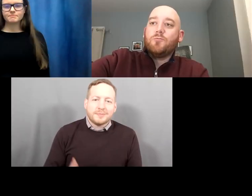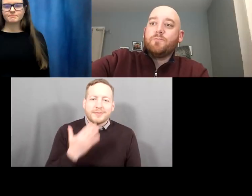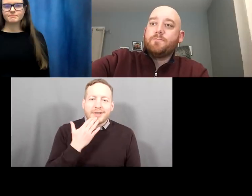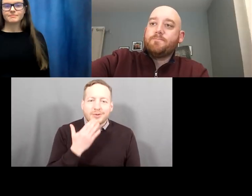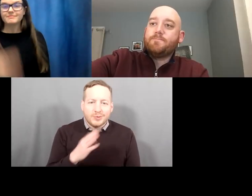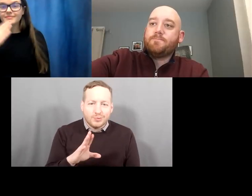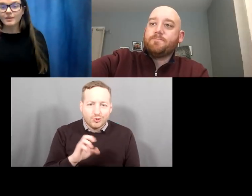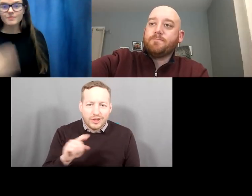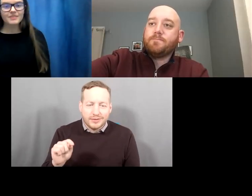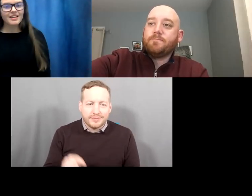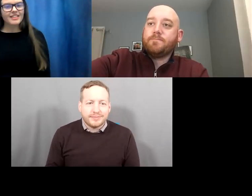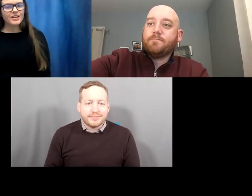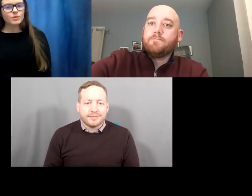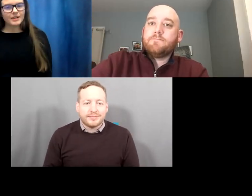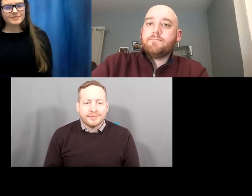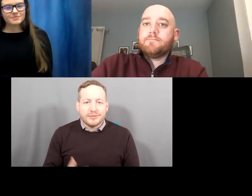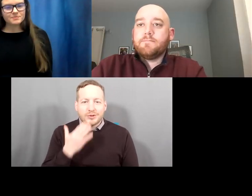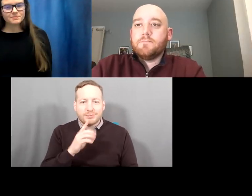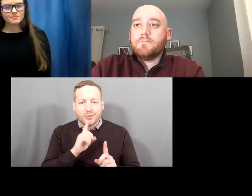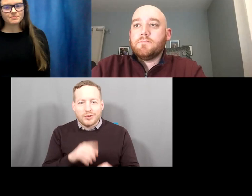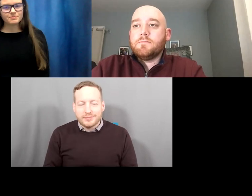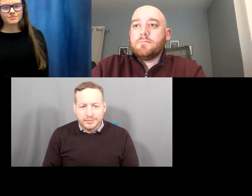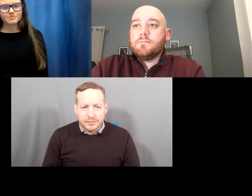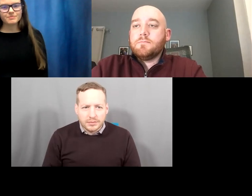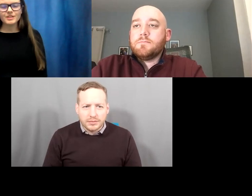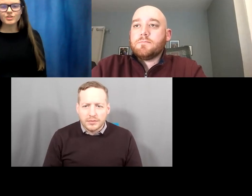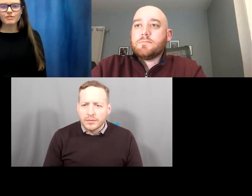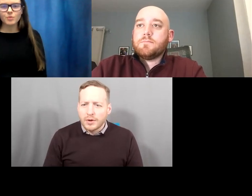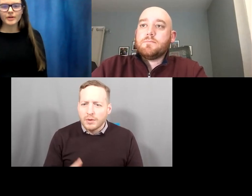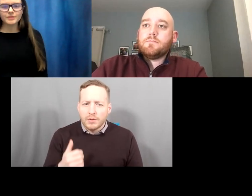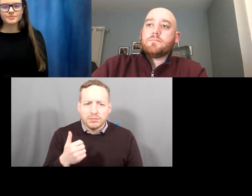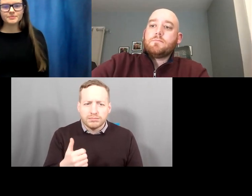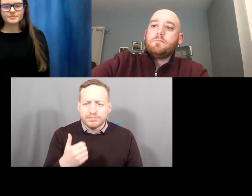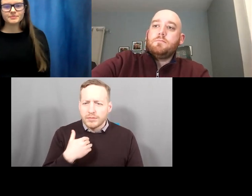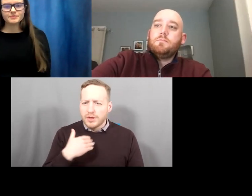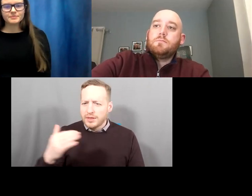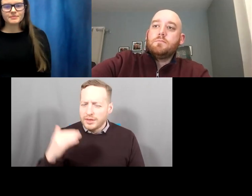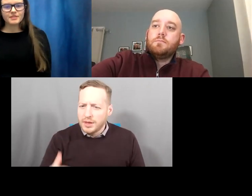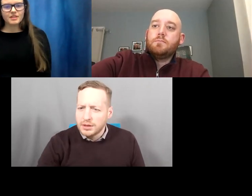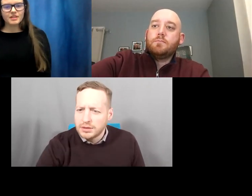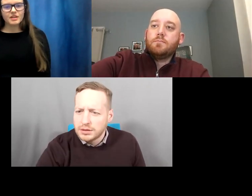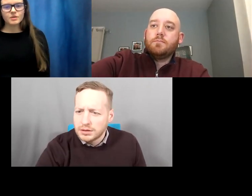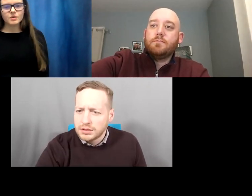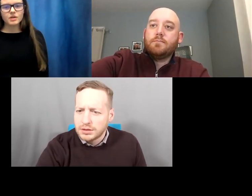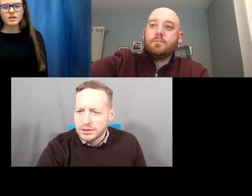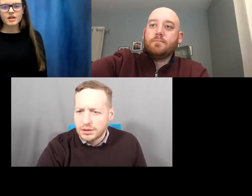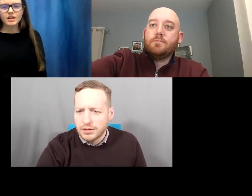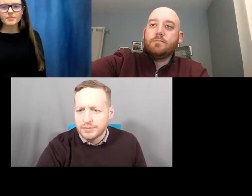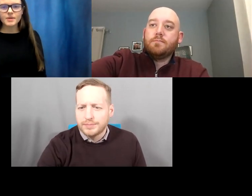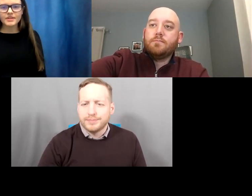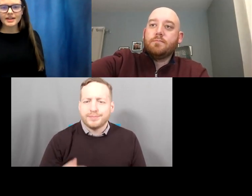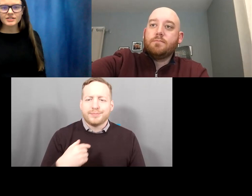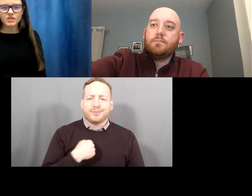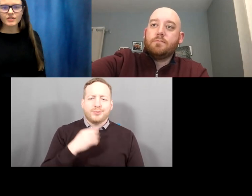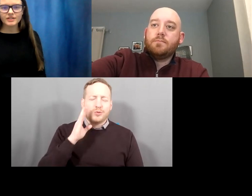Thank you. Thank you, Brett. A great report. Thank you.